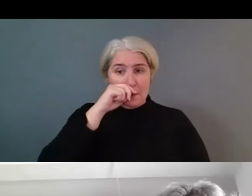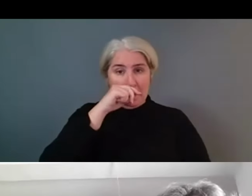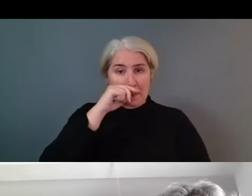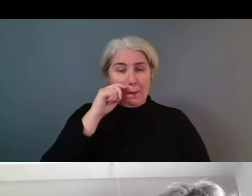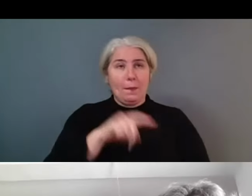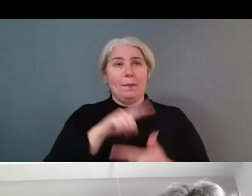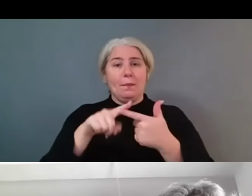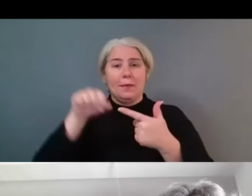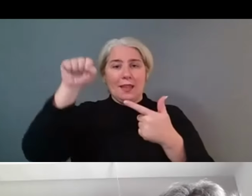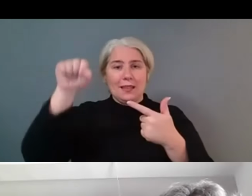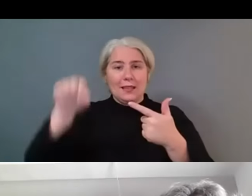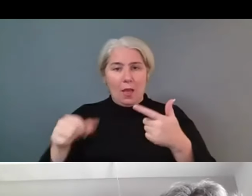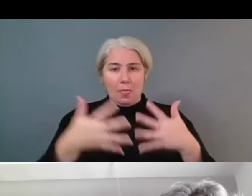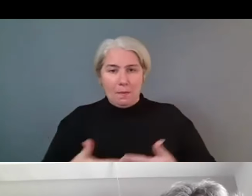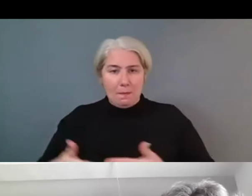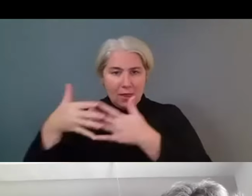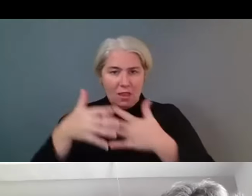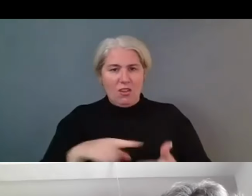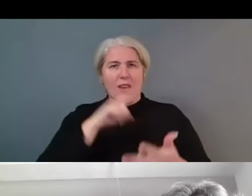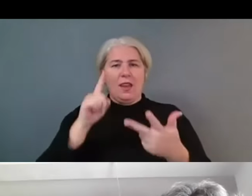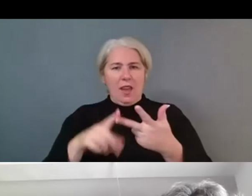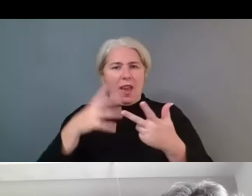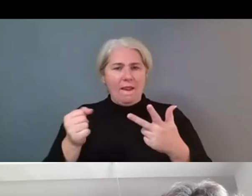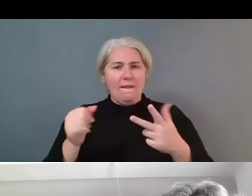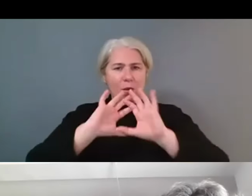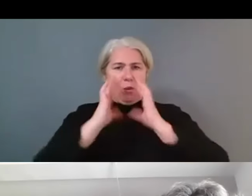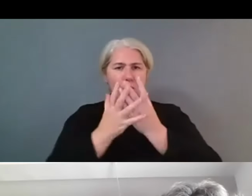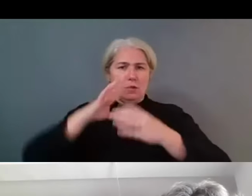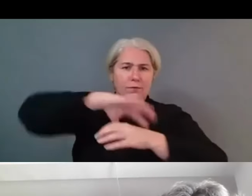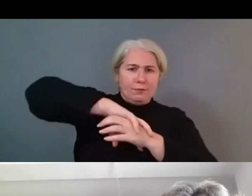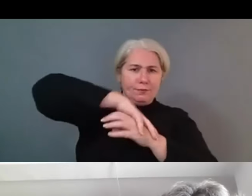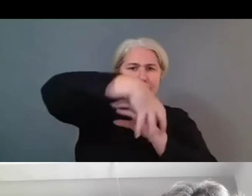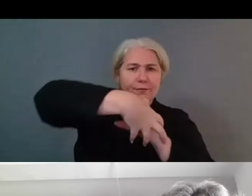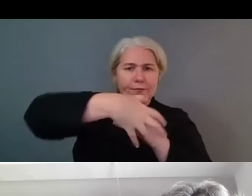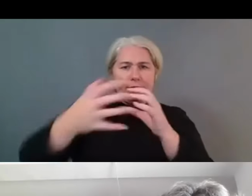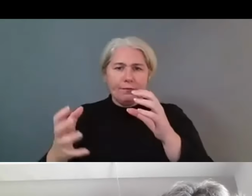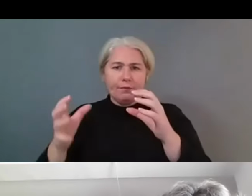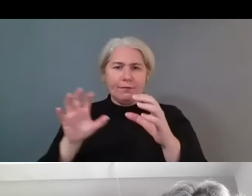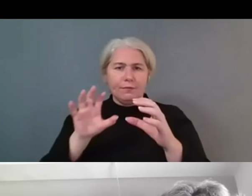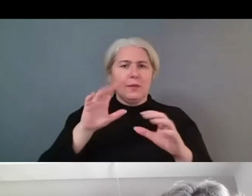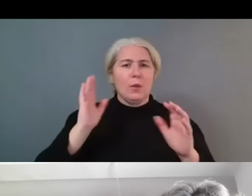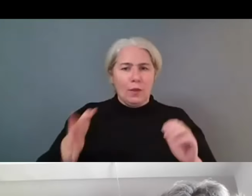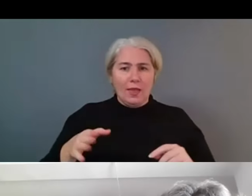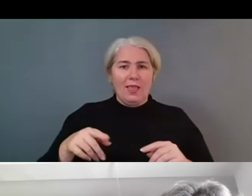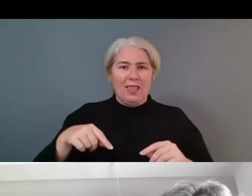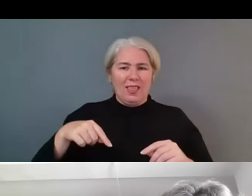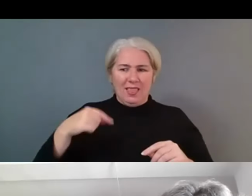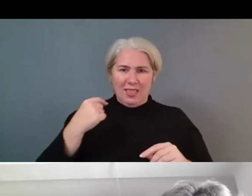and other regions. The next week, in a few days, there will be Western Europe, but